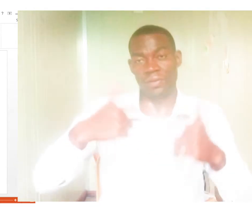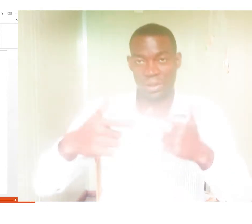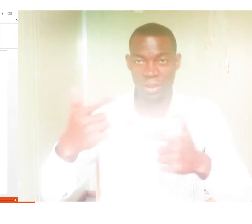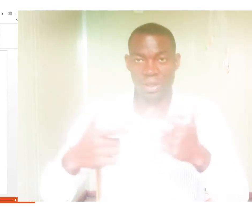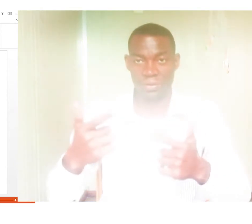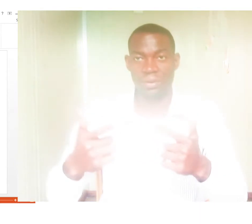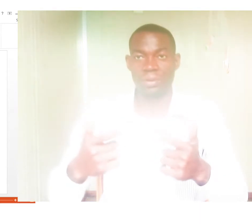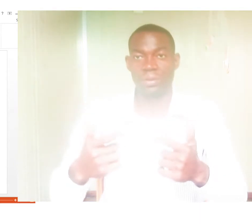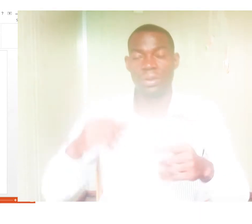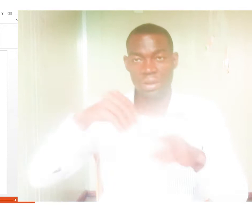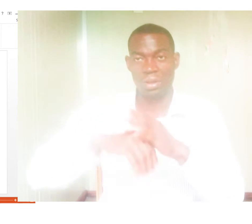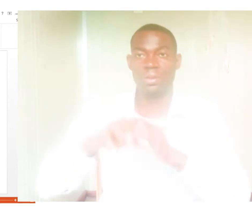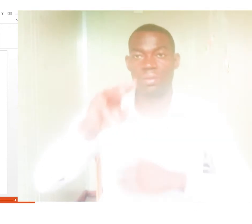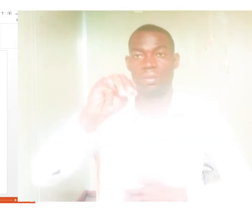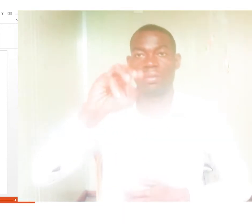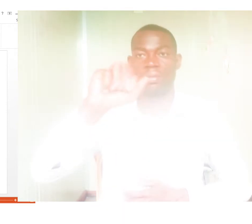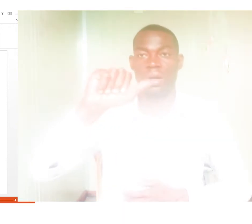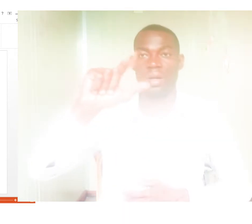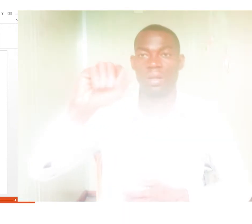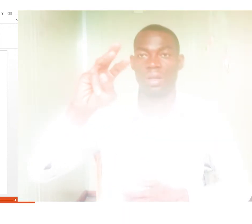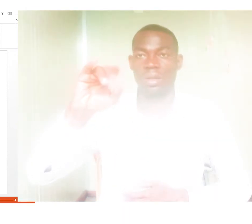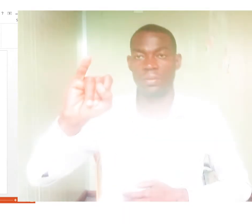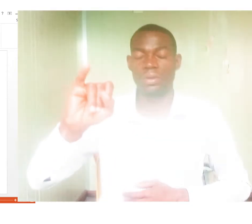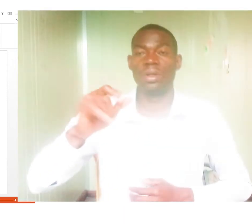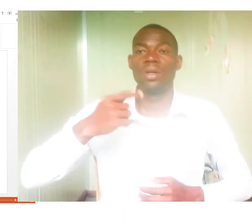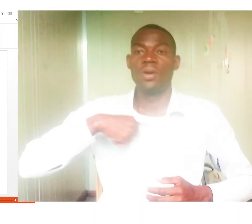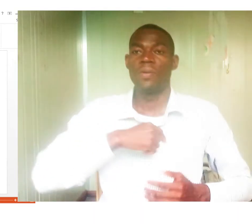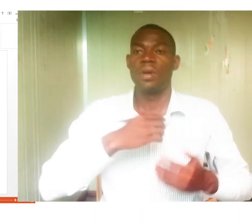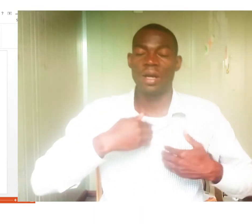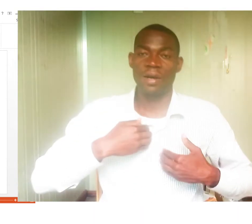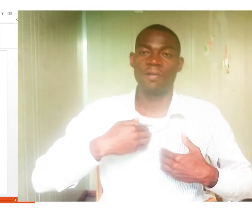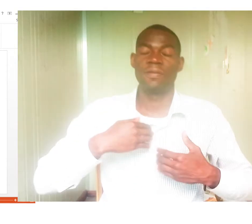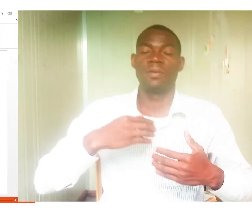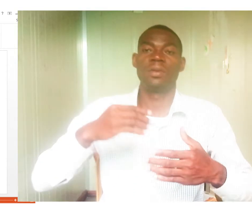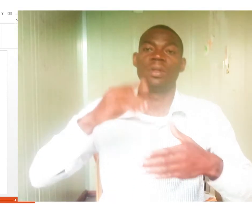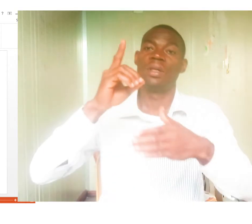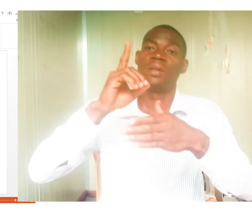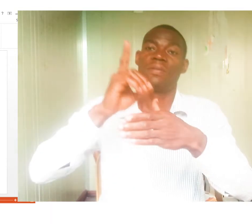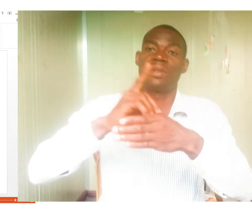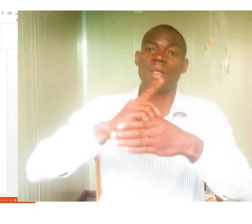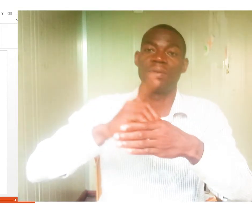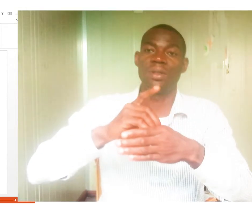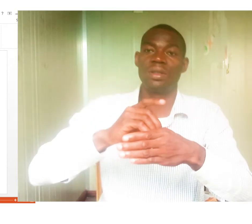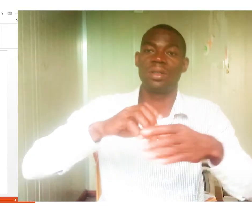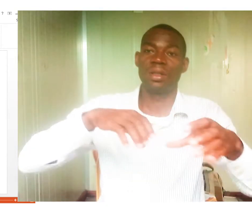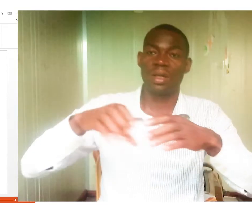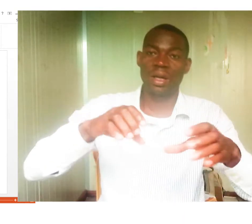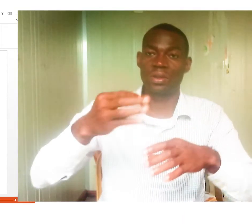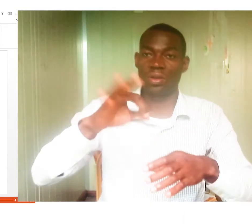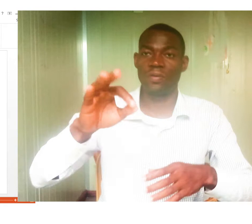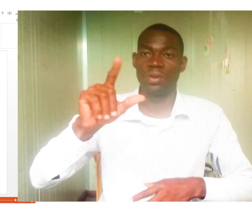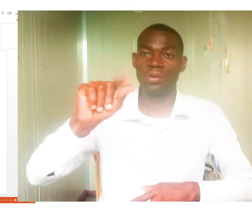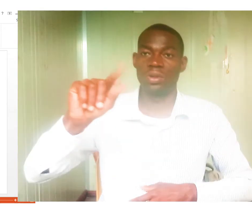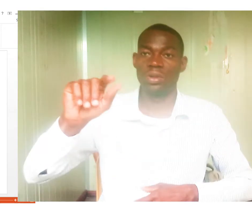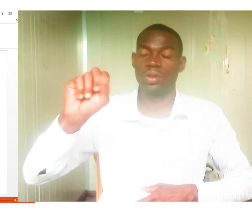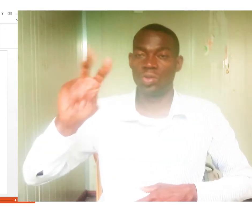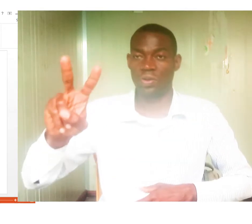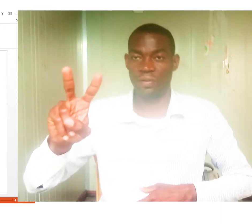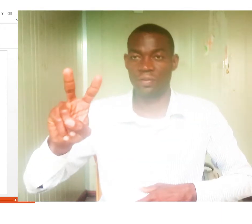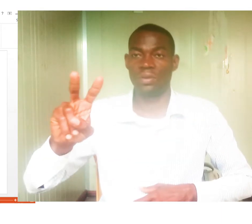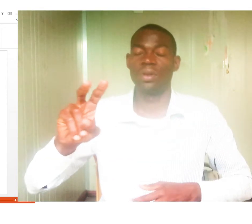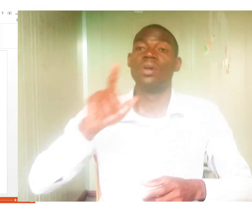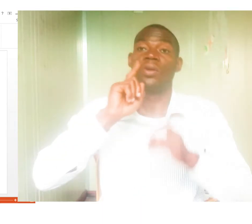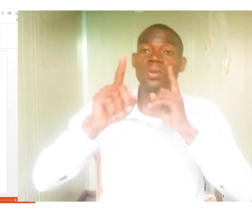have the Disability Act of 2012, Section 8F. It clearly talks about sign language, that every